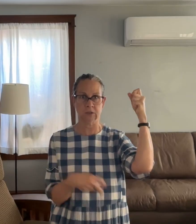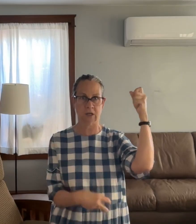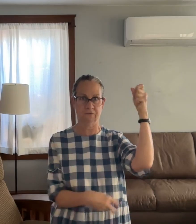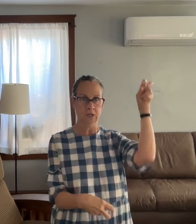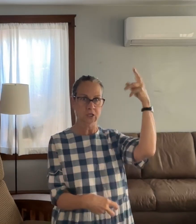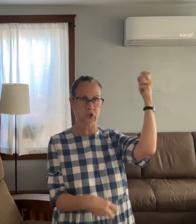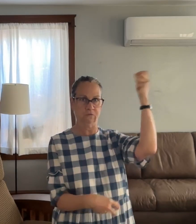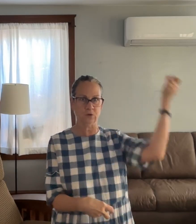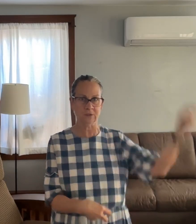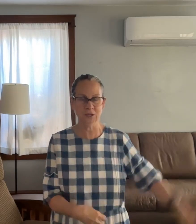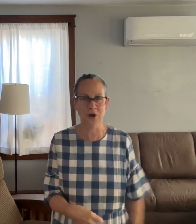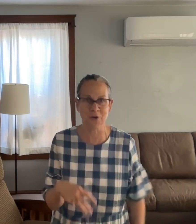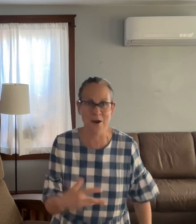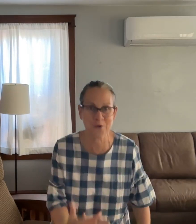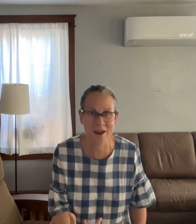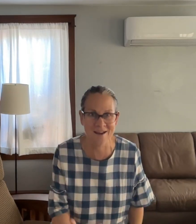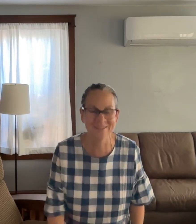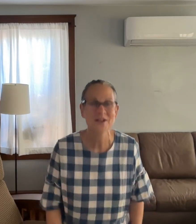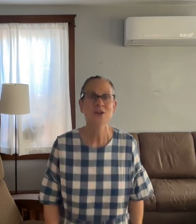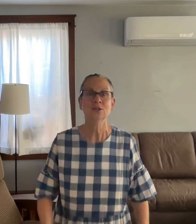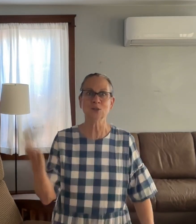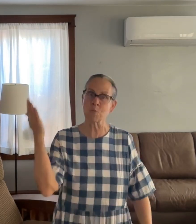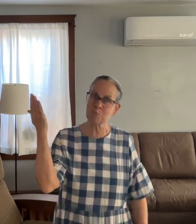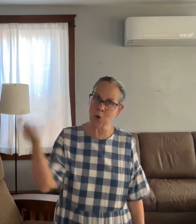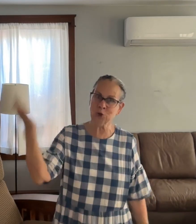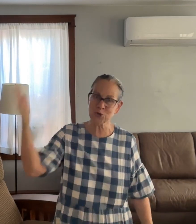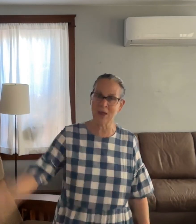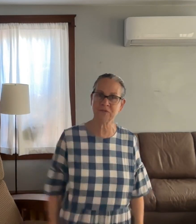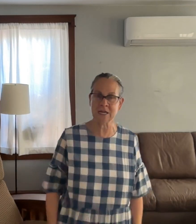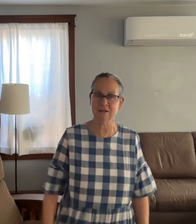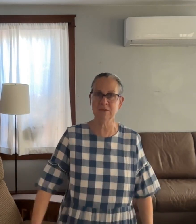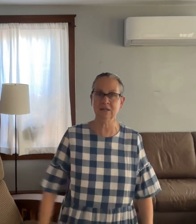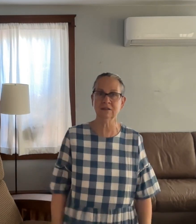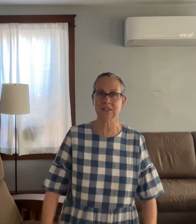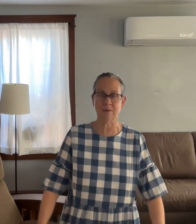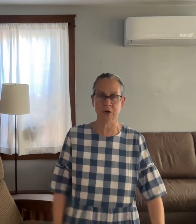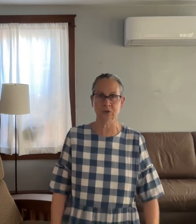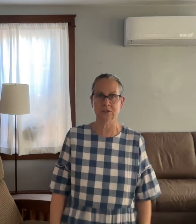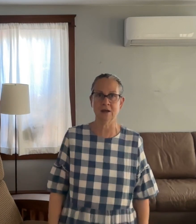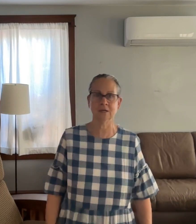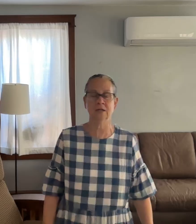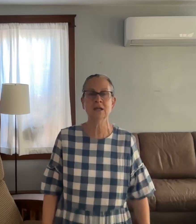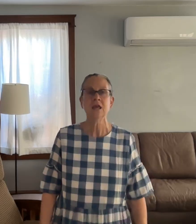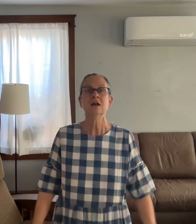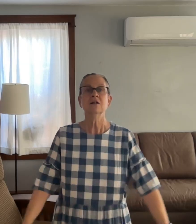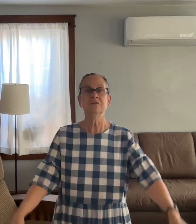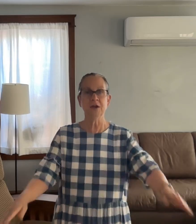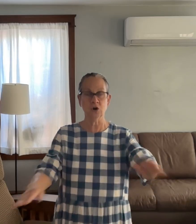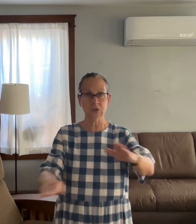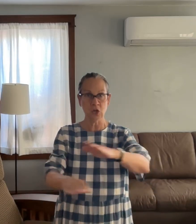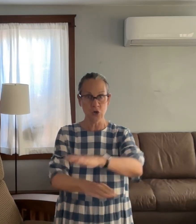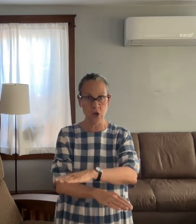stuff because you're focusing on your other hand. So put your left hand immediately slap on your side. Again, there's